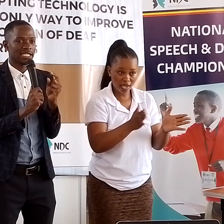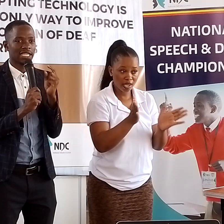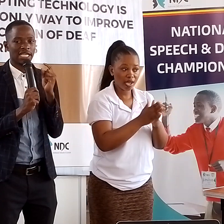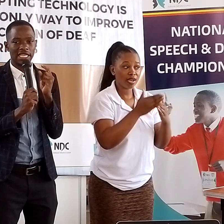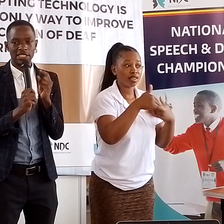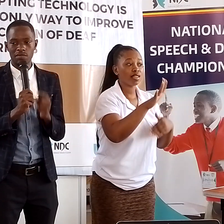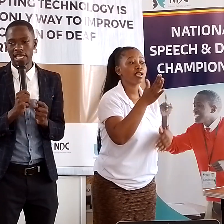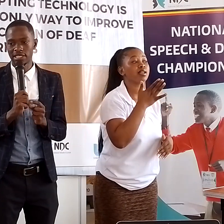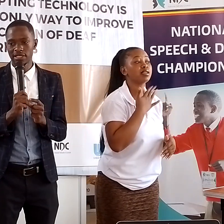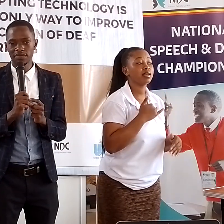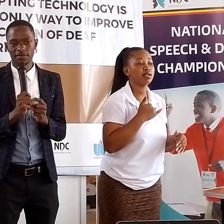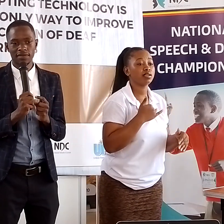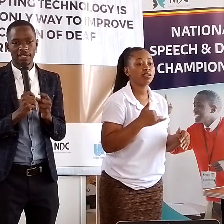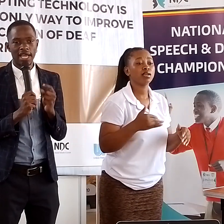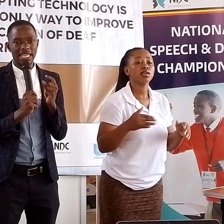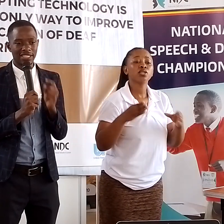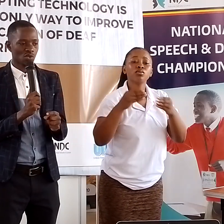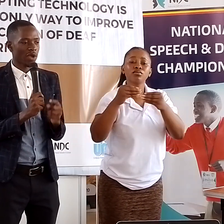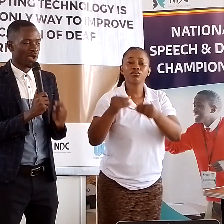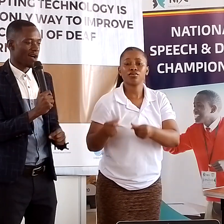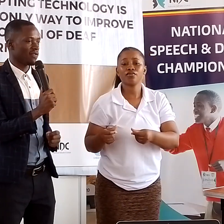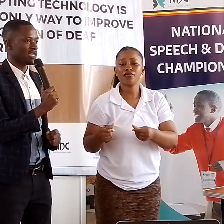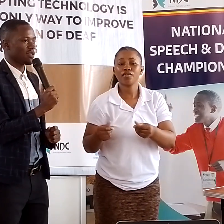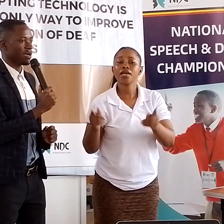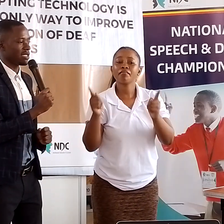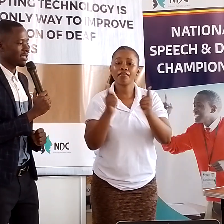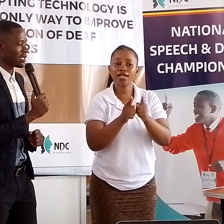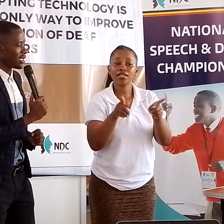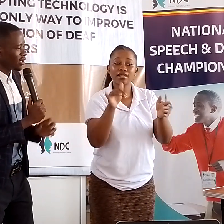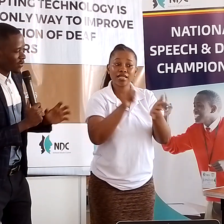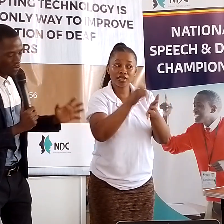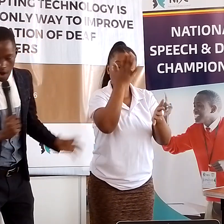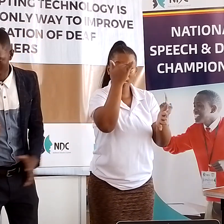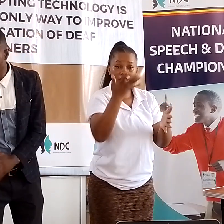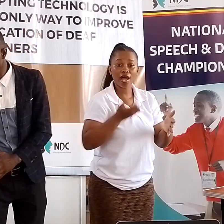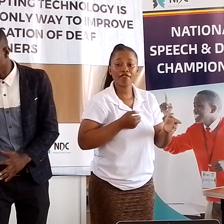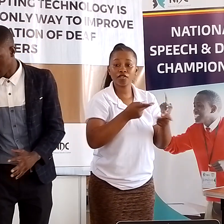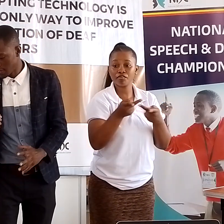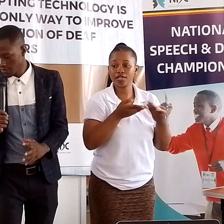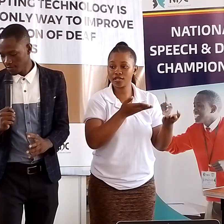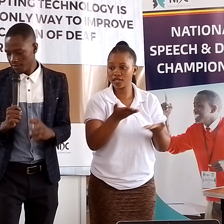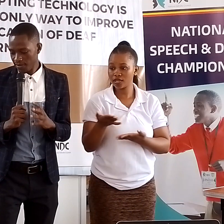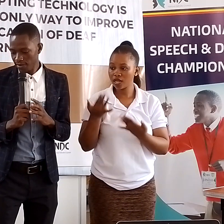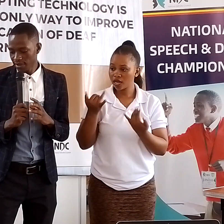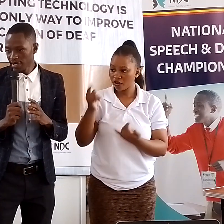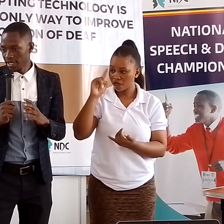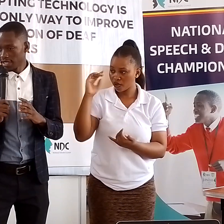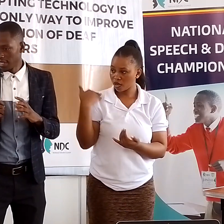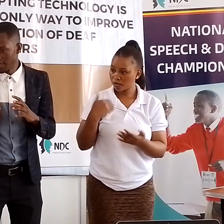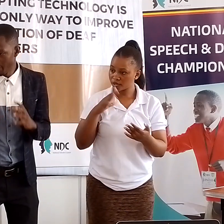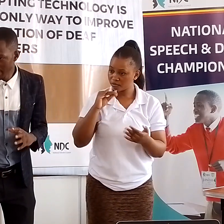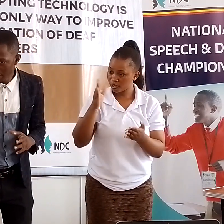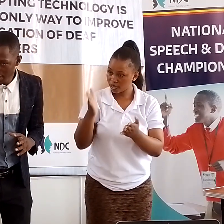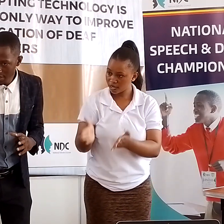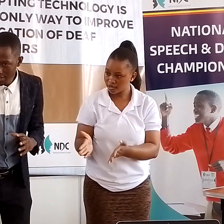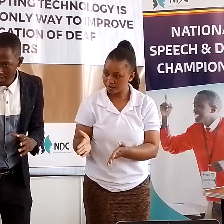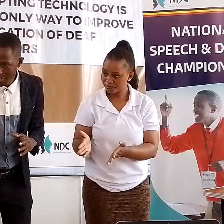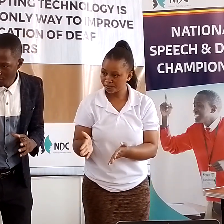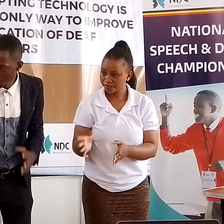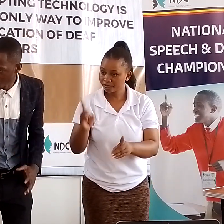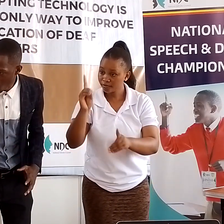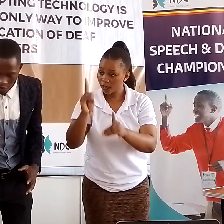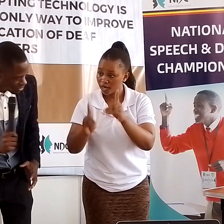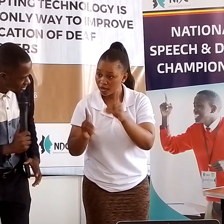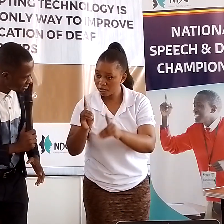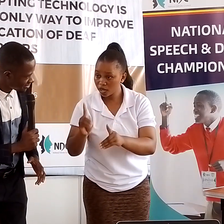need is met. And that's why we have this space. So for our speakers, debate